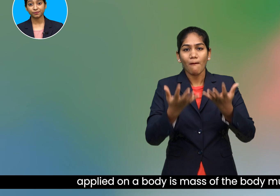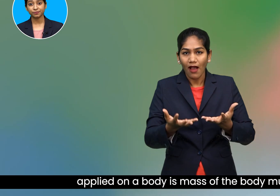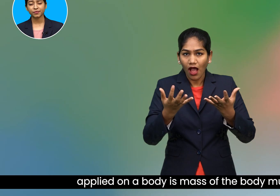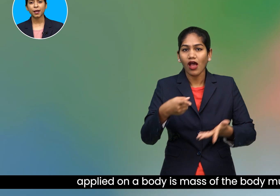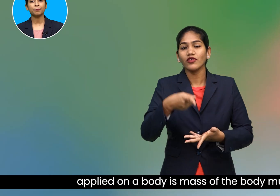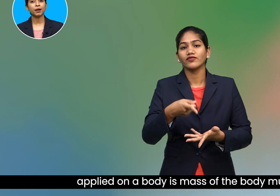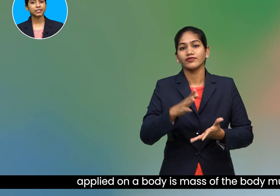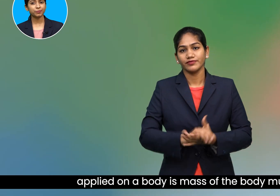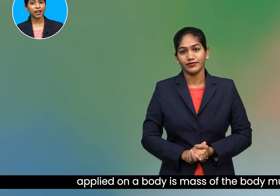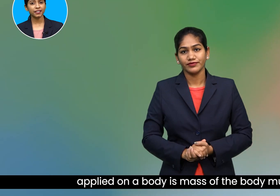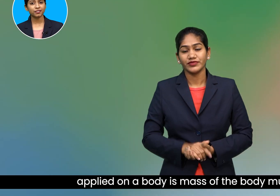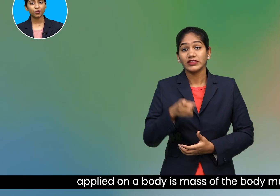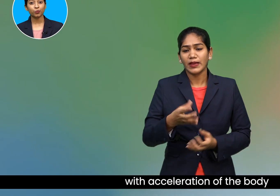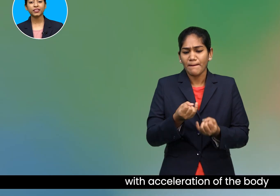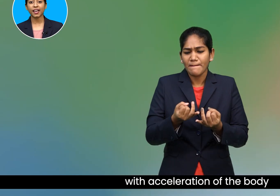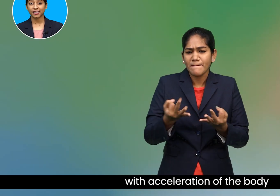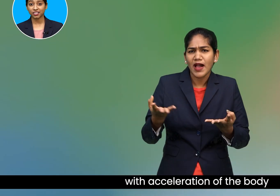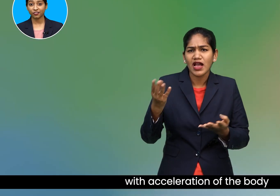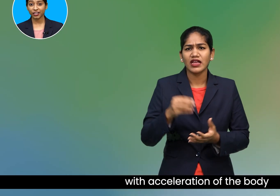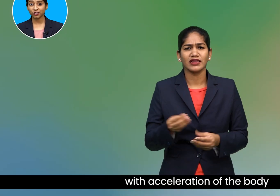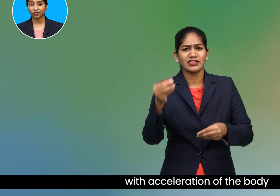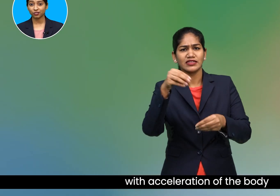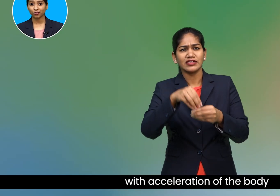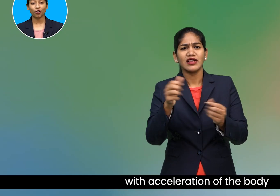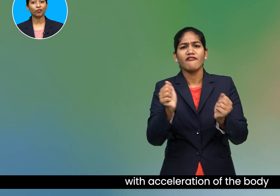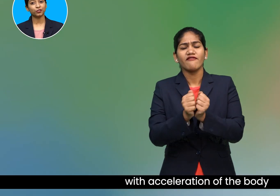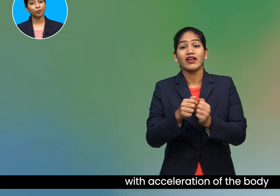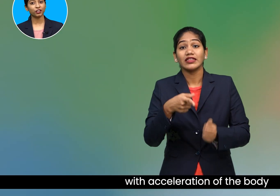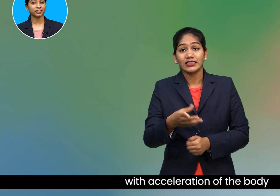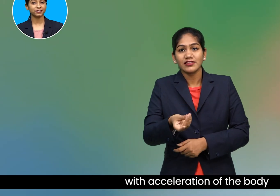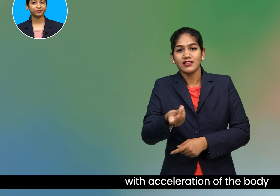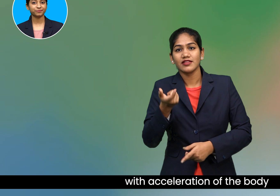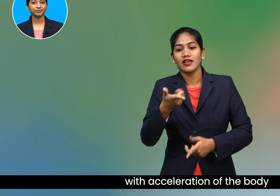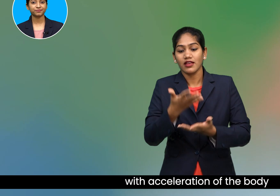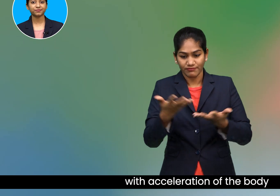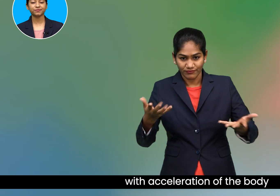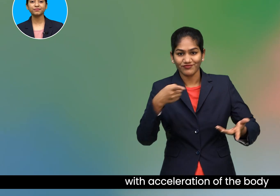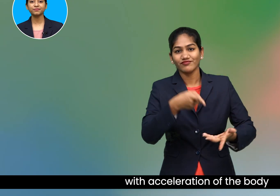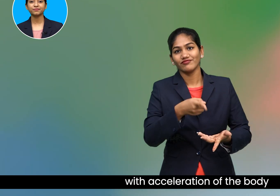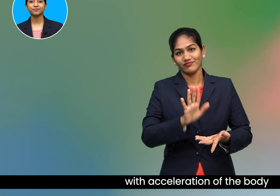body multiplied with acceleration of the body.